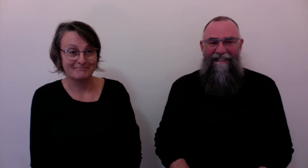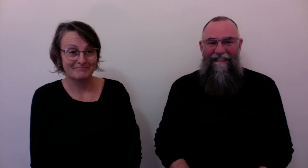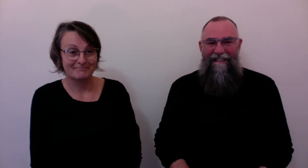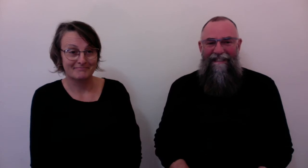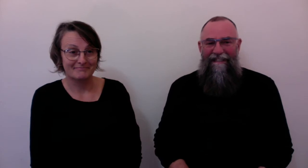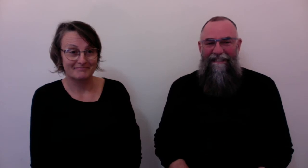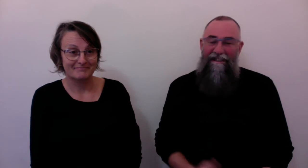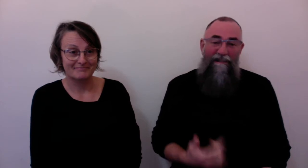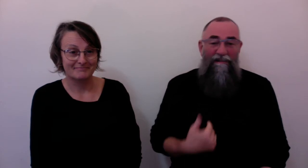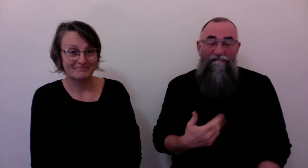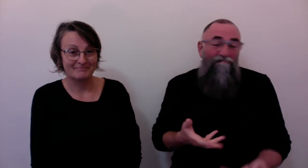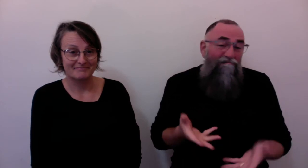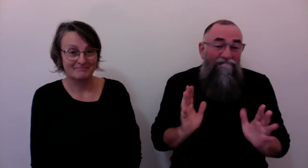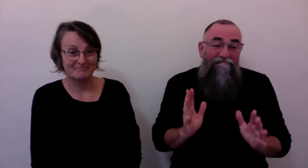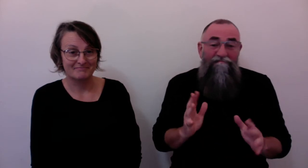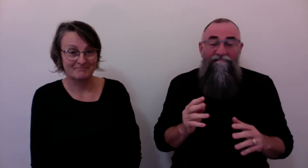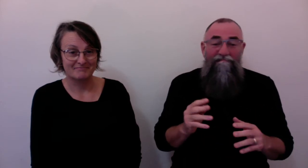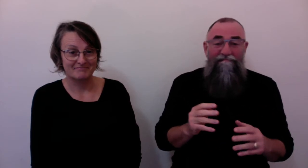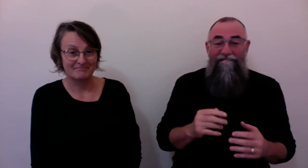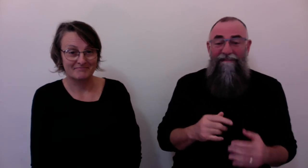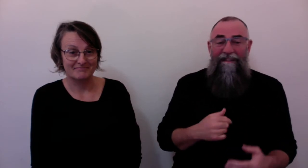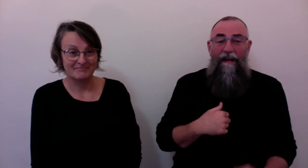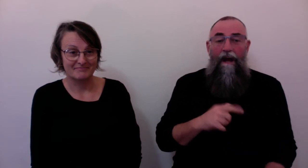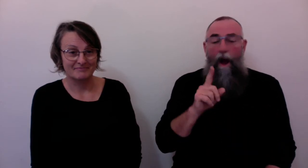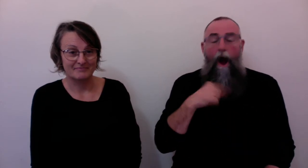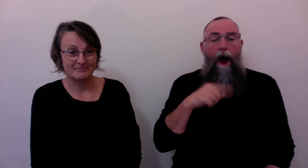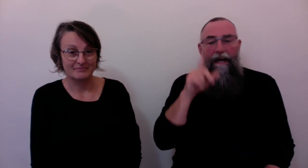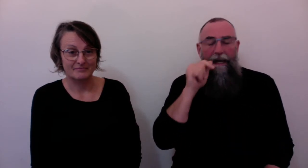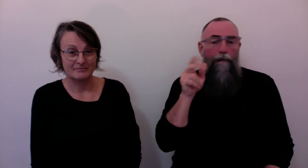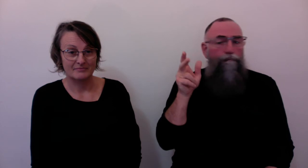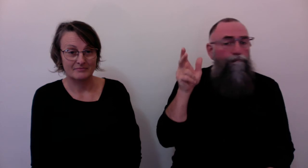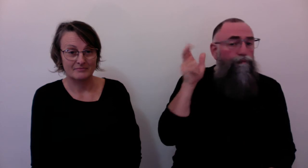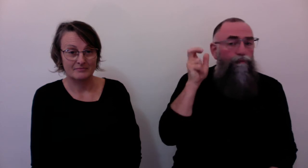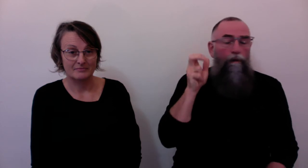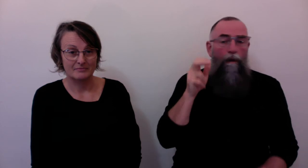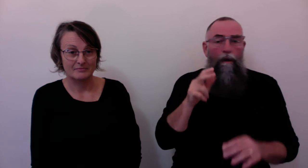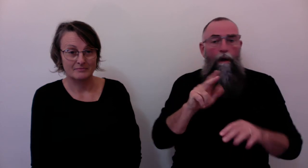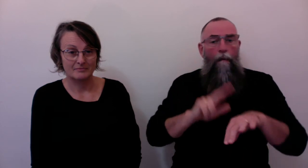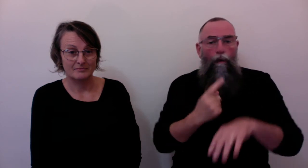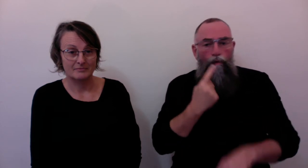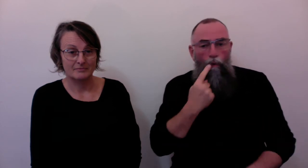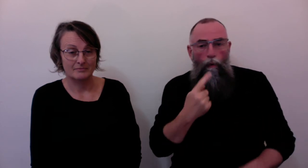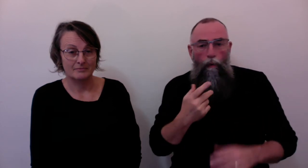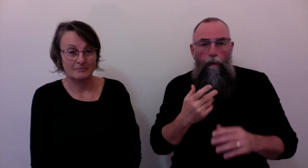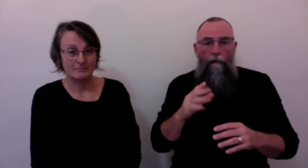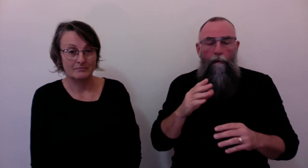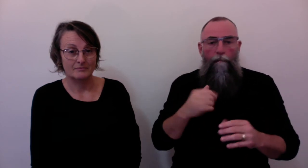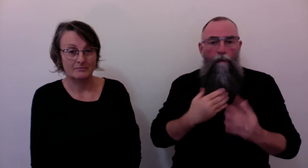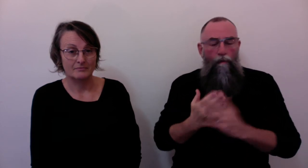groove. I actually can Bluetooth from my phone with the music, and that's where I can hear the music much